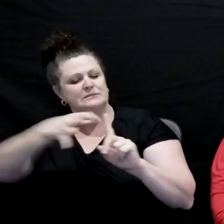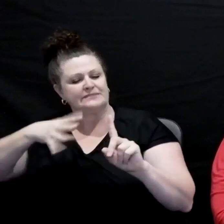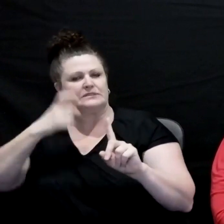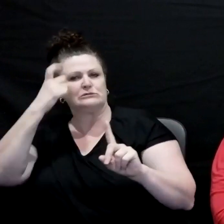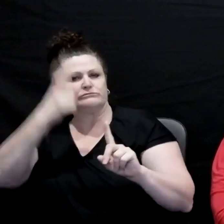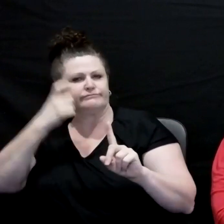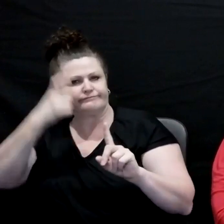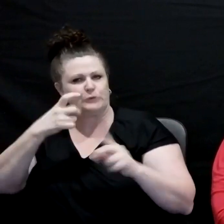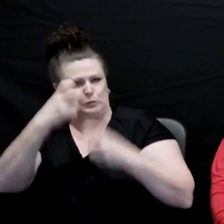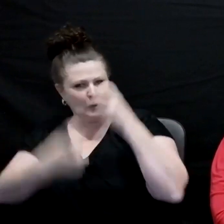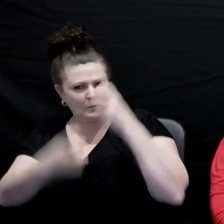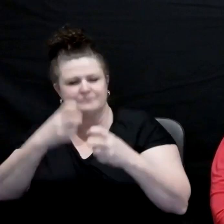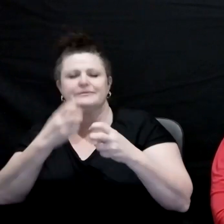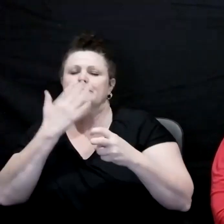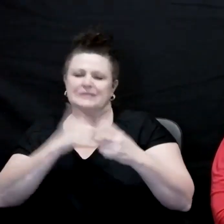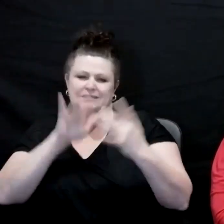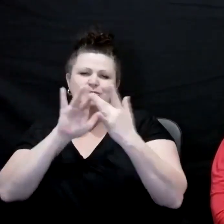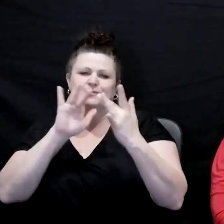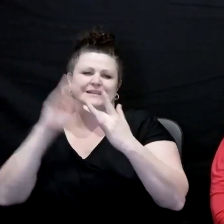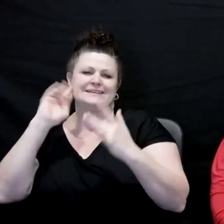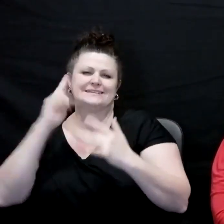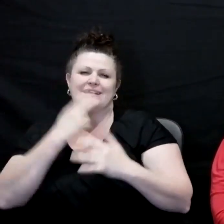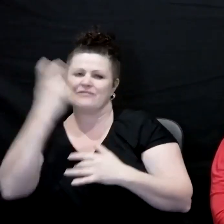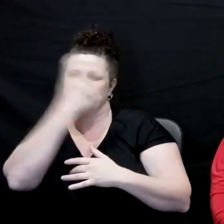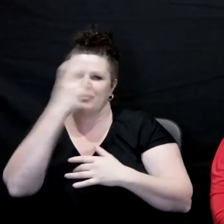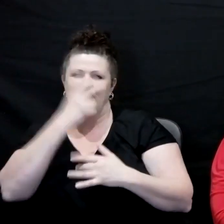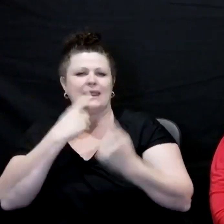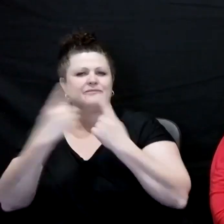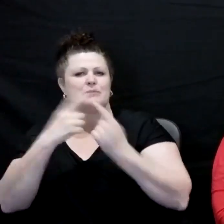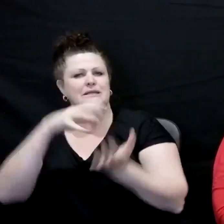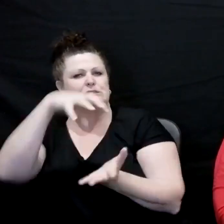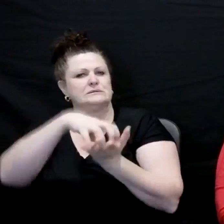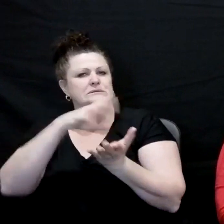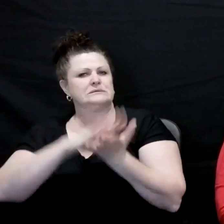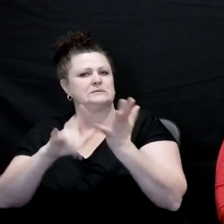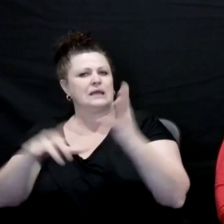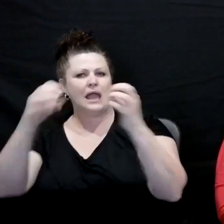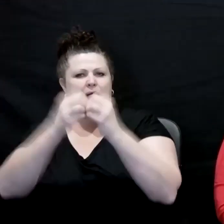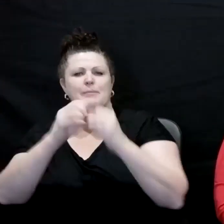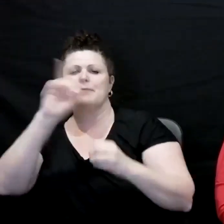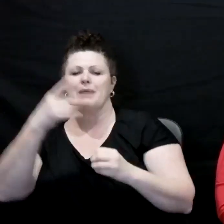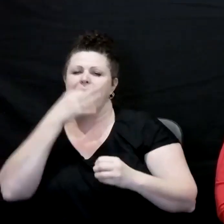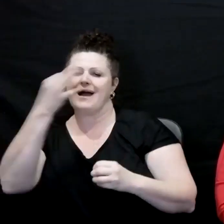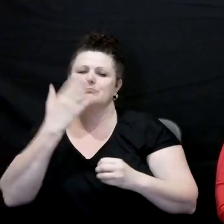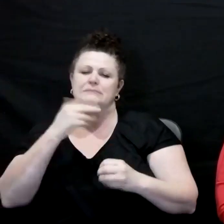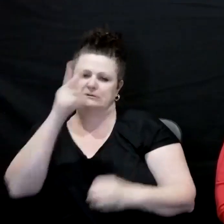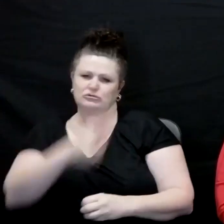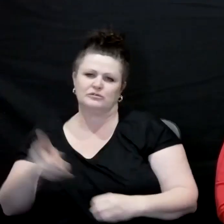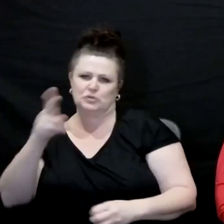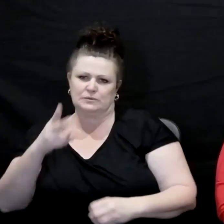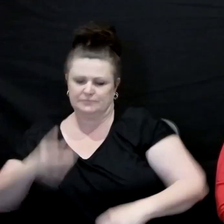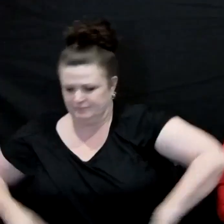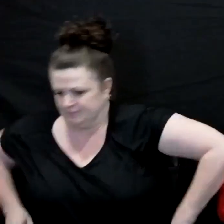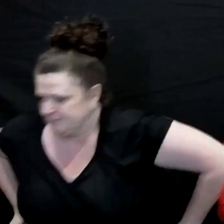or issue, I guess contact the Deafblind Information Hub, but also do put in a review.